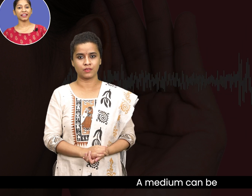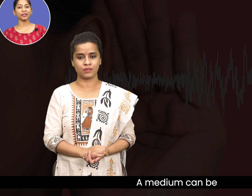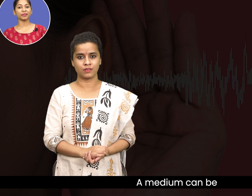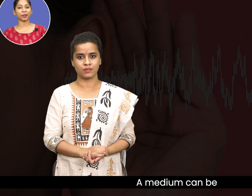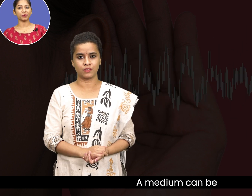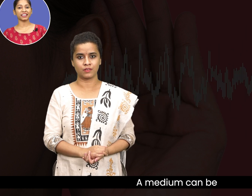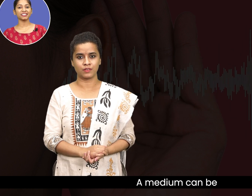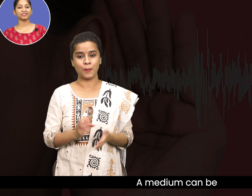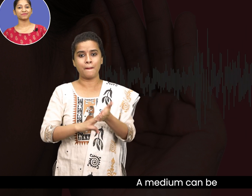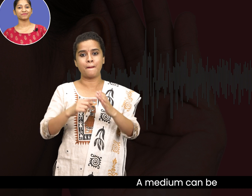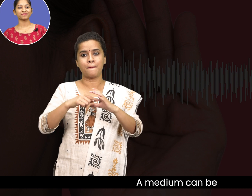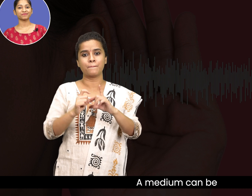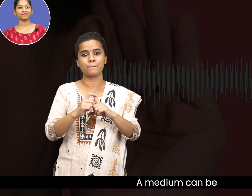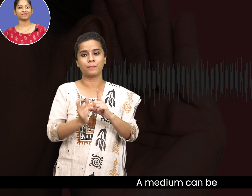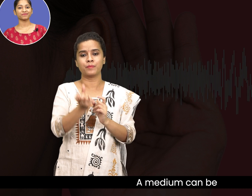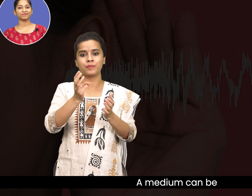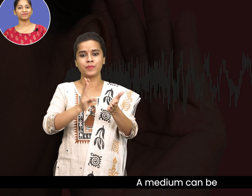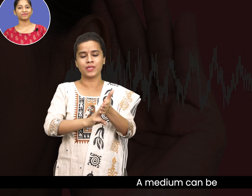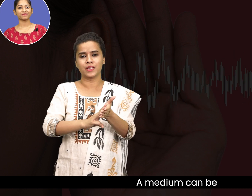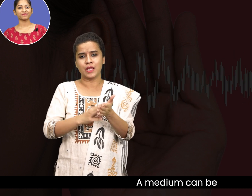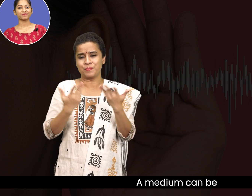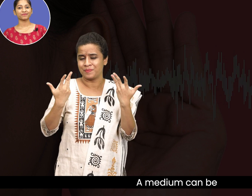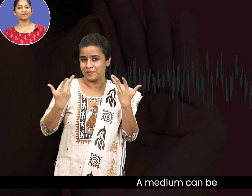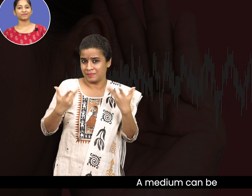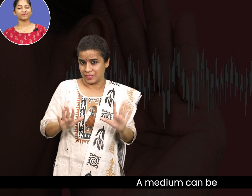A medium can be